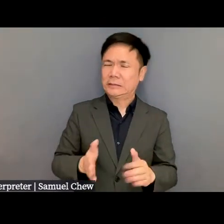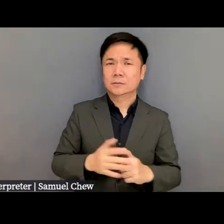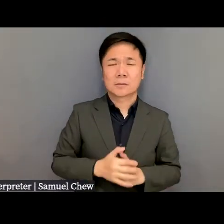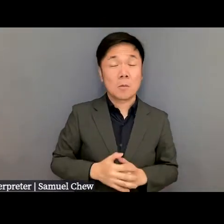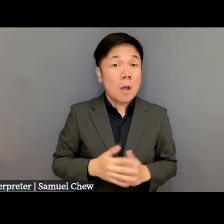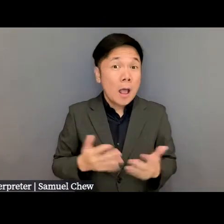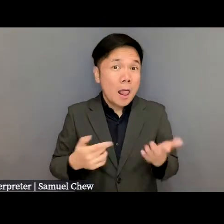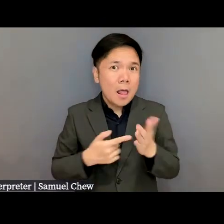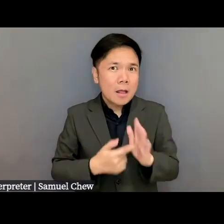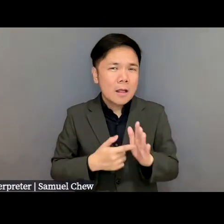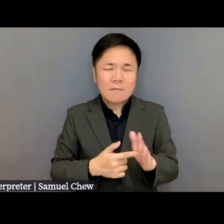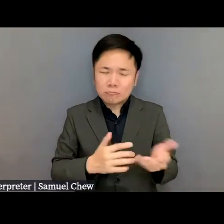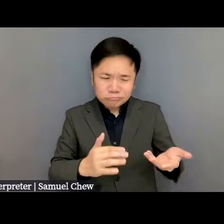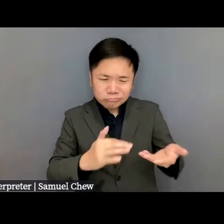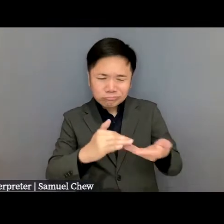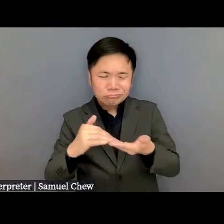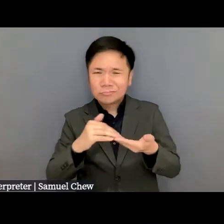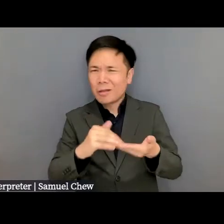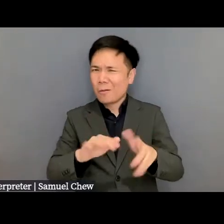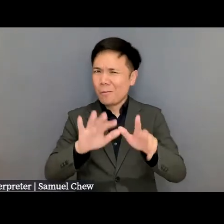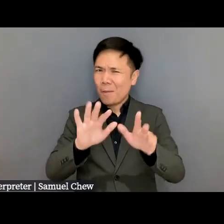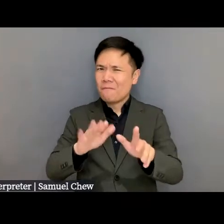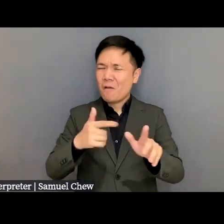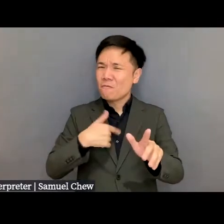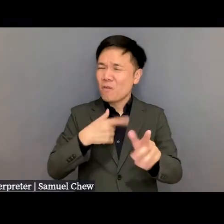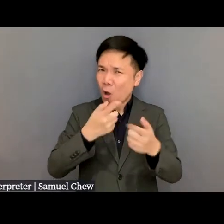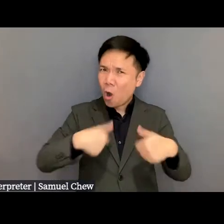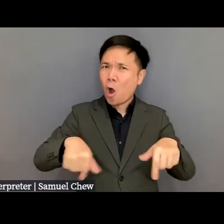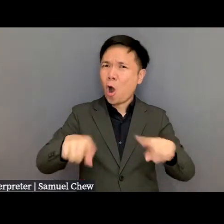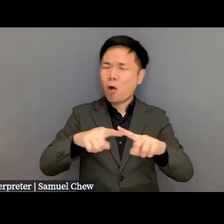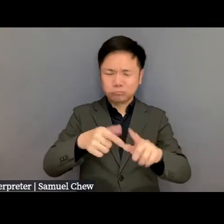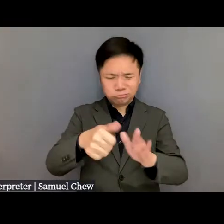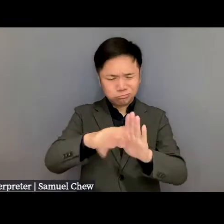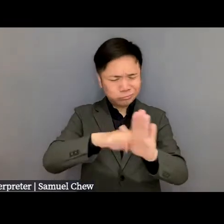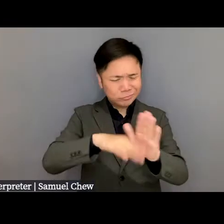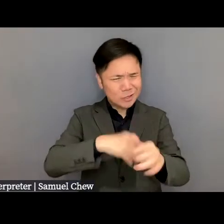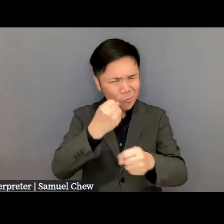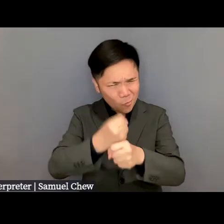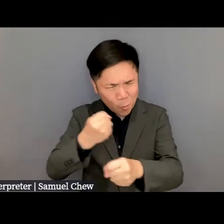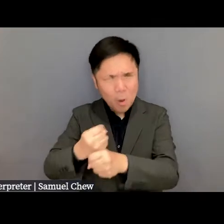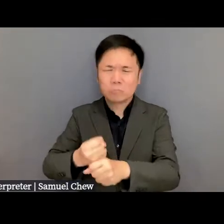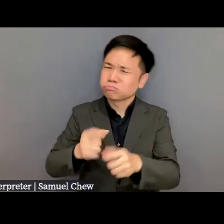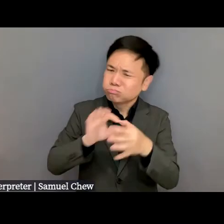partnership with the private sectors regarding initiatives and events and other